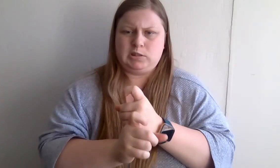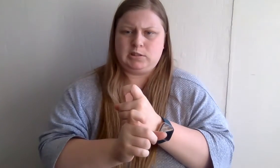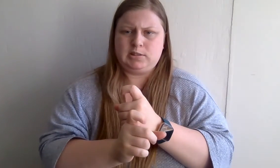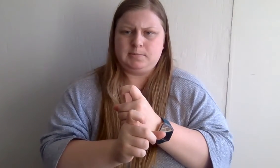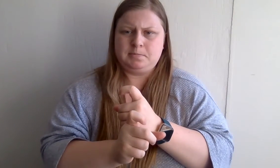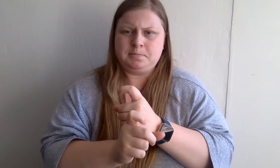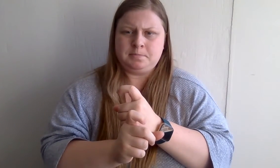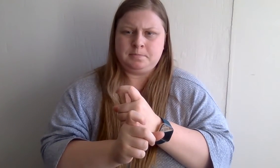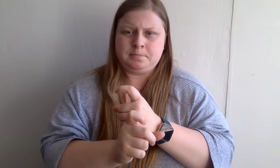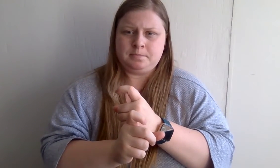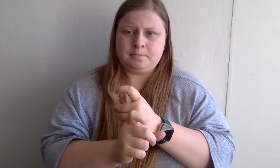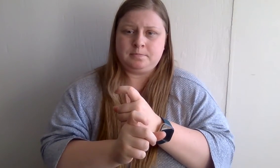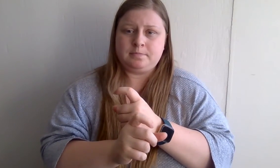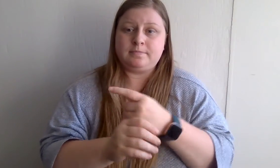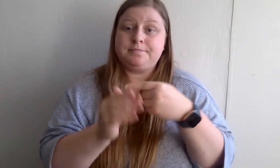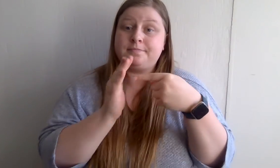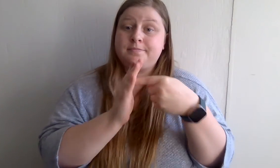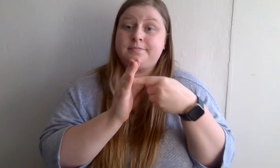How can you add complexity?